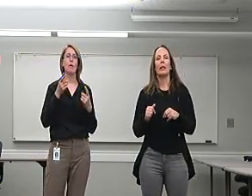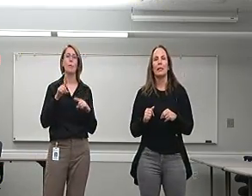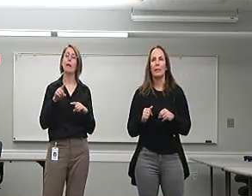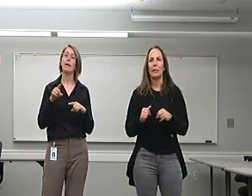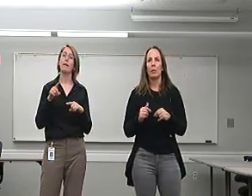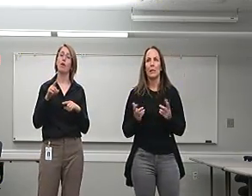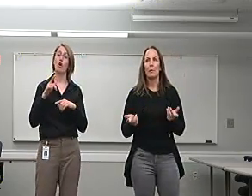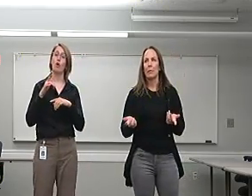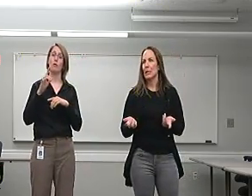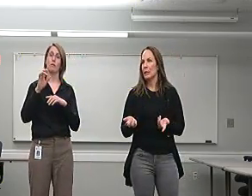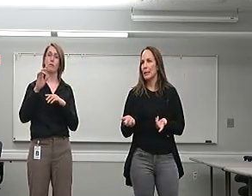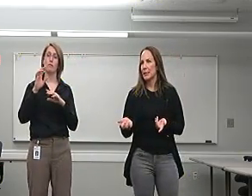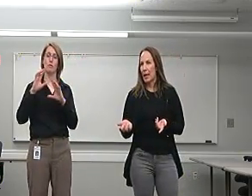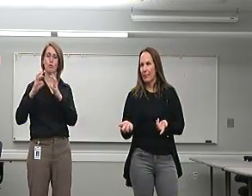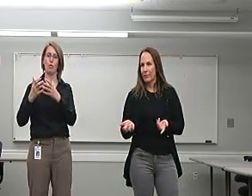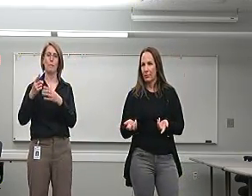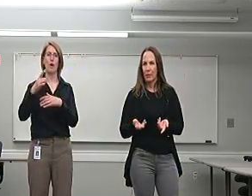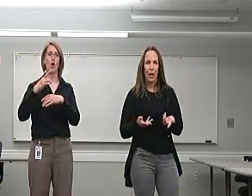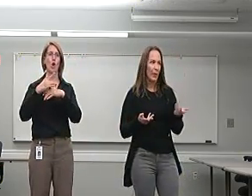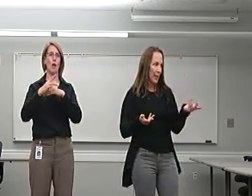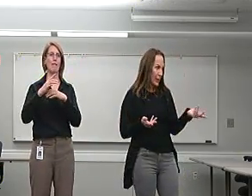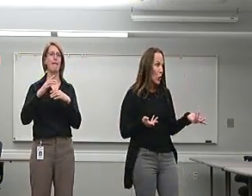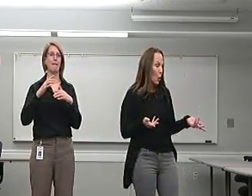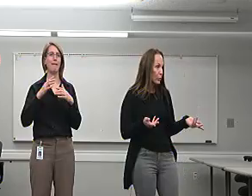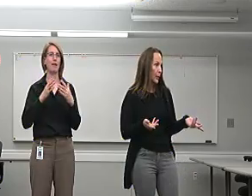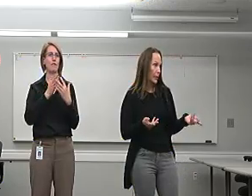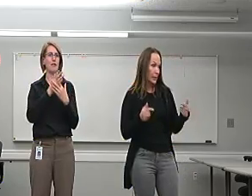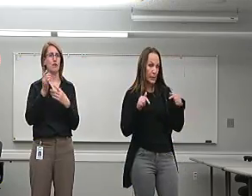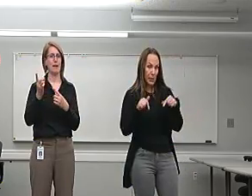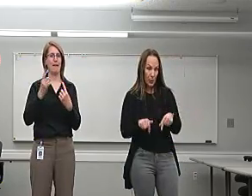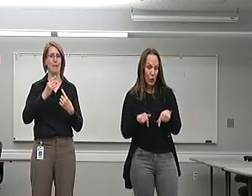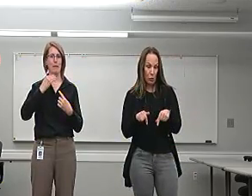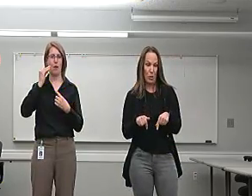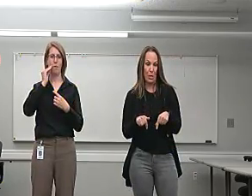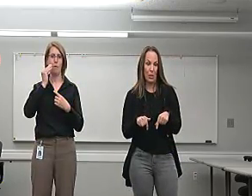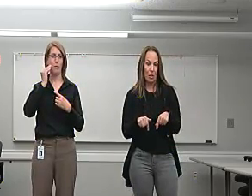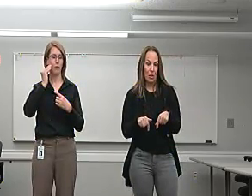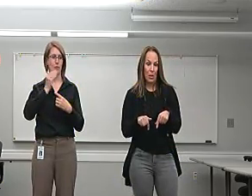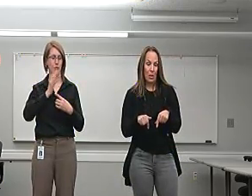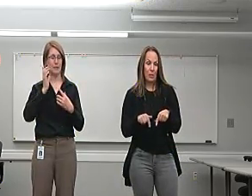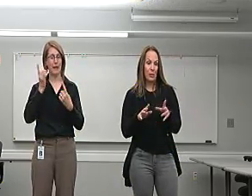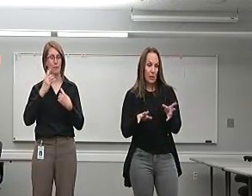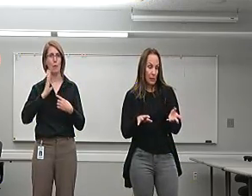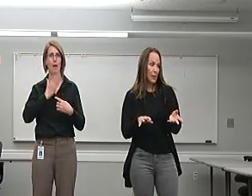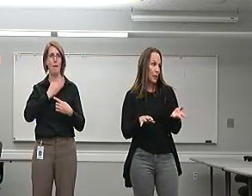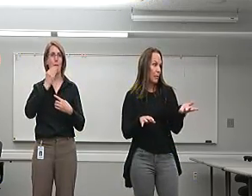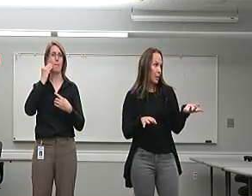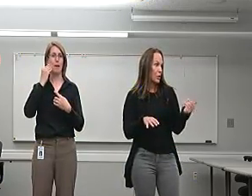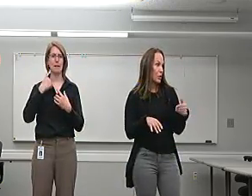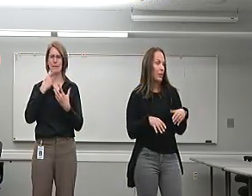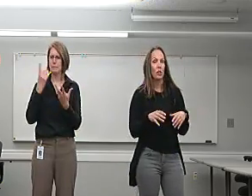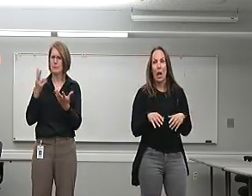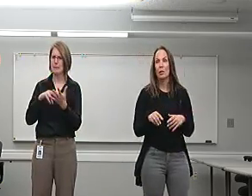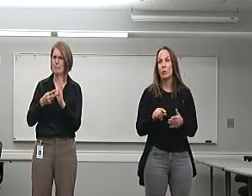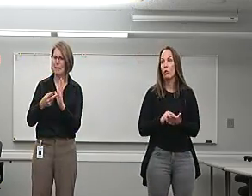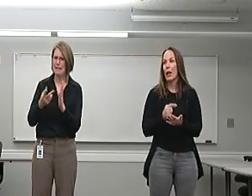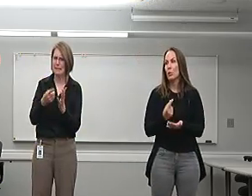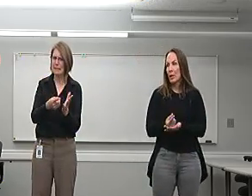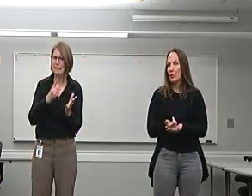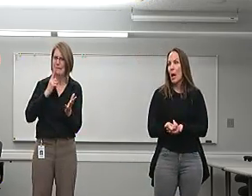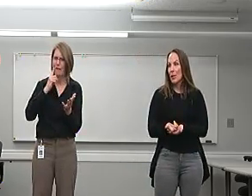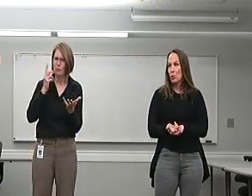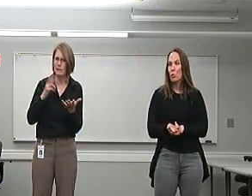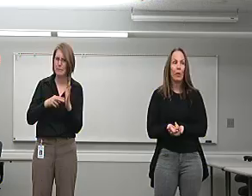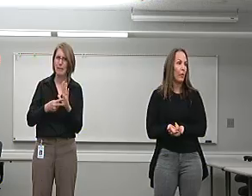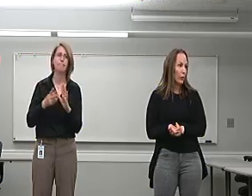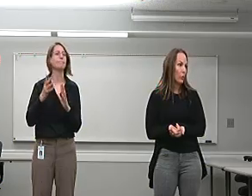mean that Leah's deaf? And they told me, this is here in Utah, statistically it means your deaf child will graduate from high school with a 3rd